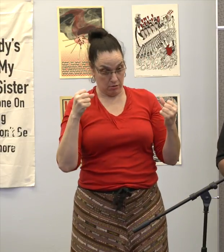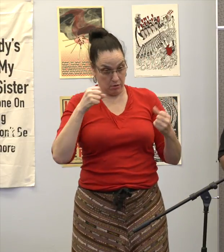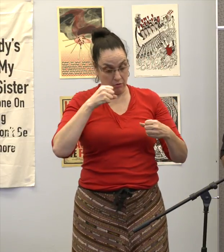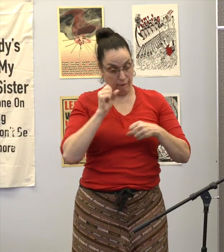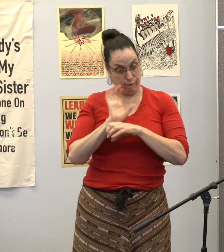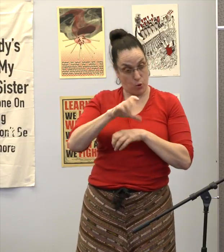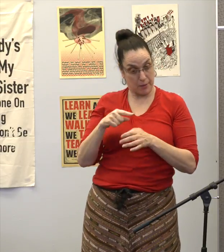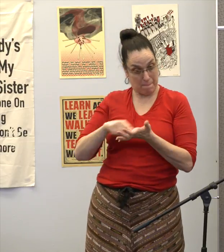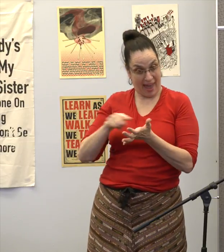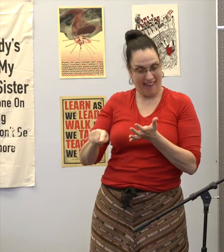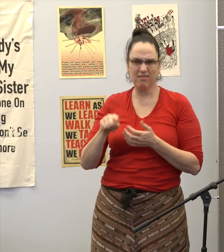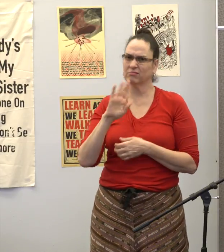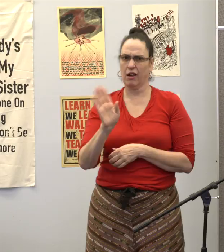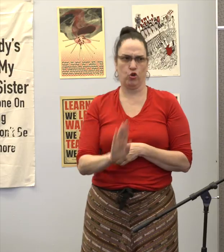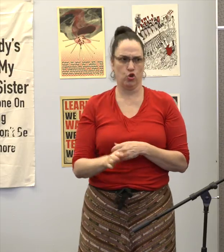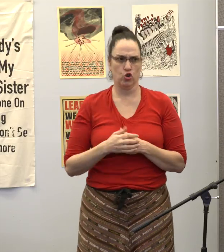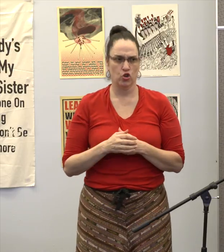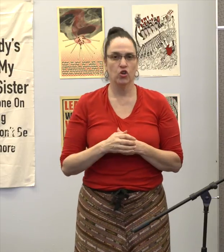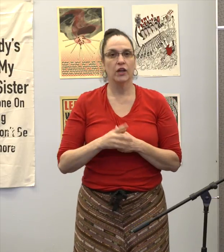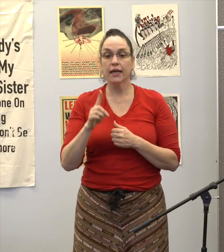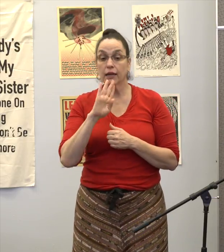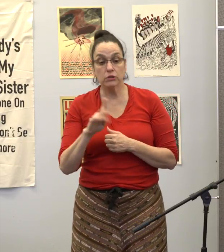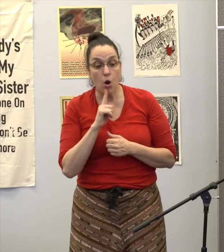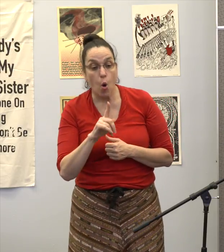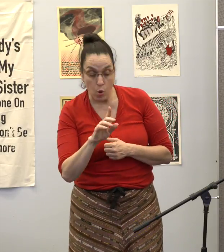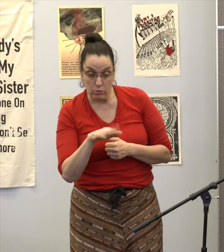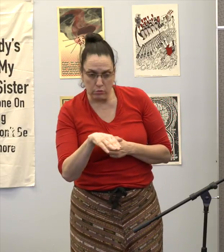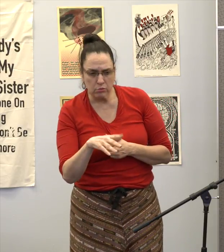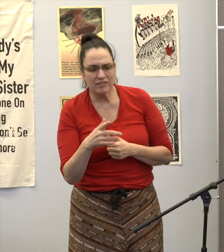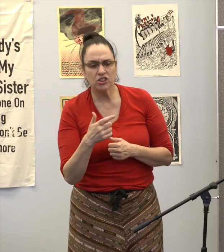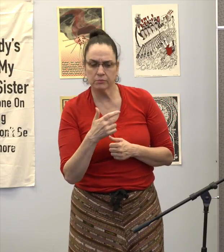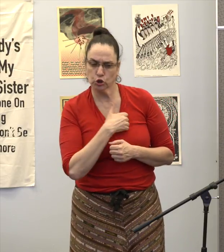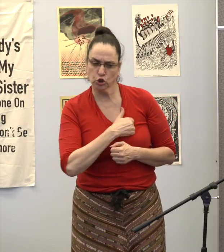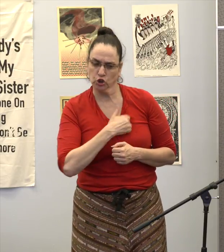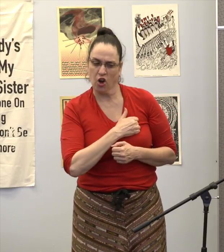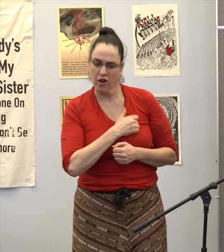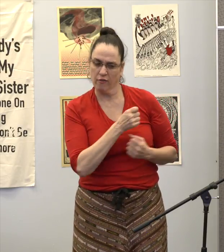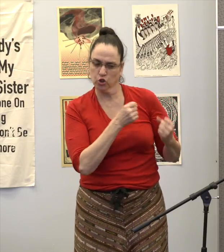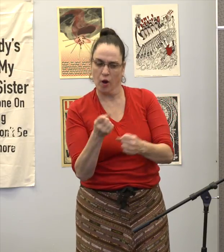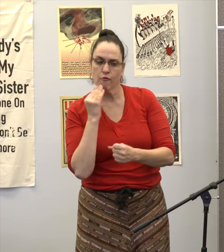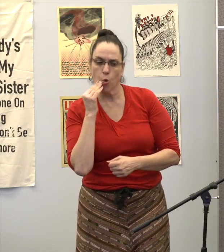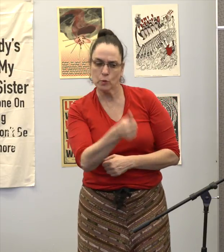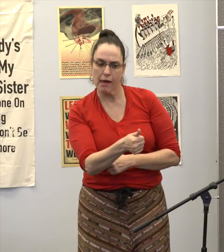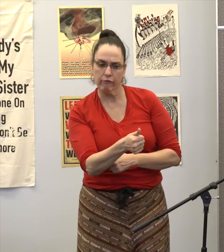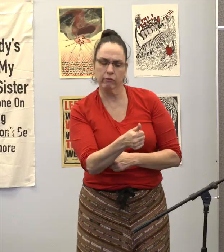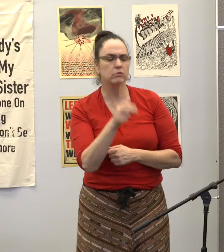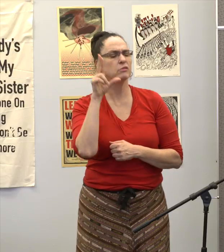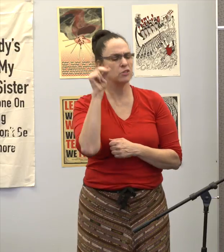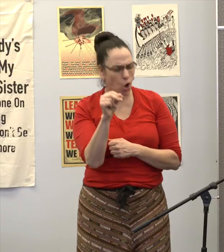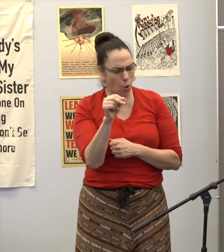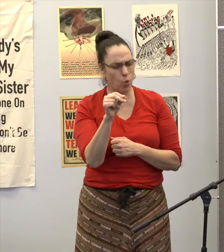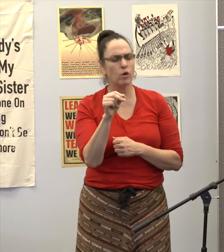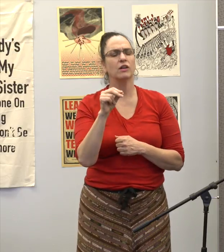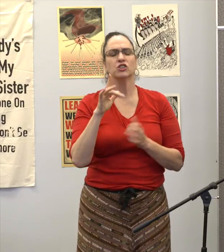He never said to someone, you got to come back, where's your card? For Jesus in the